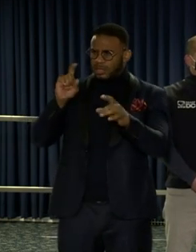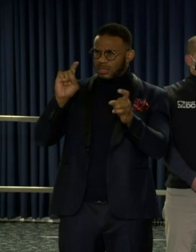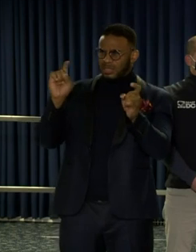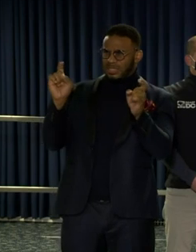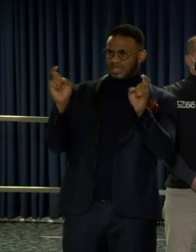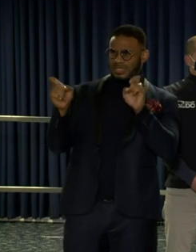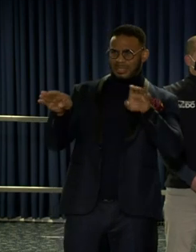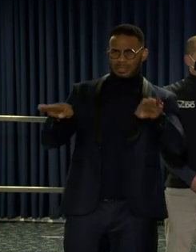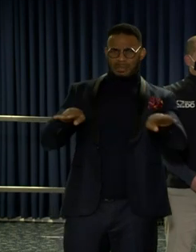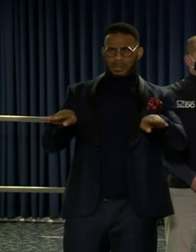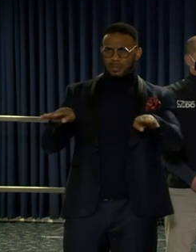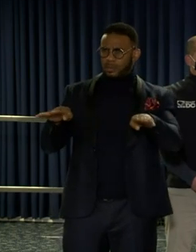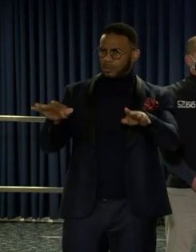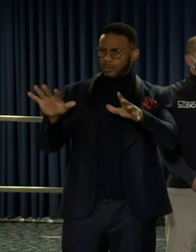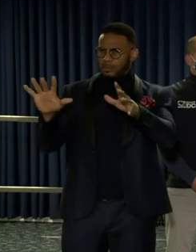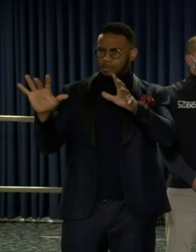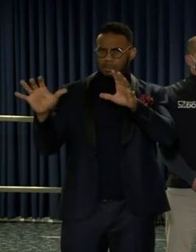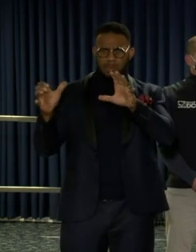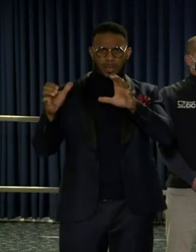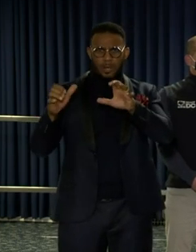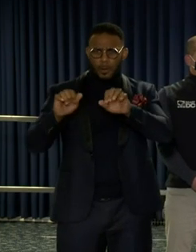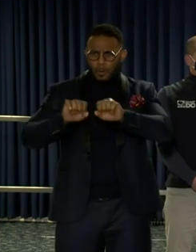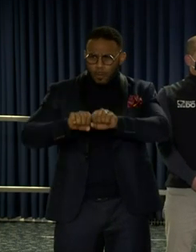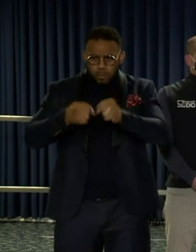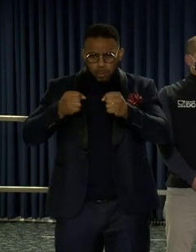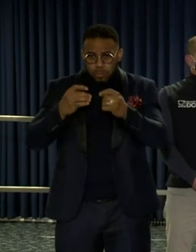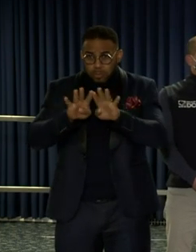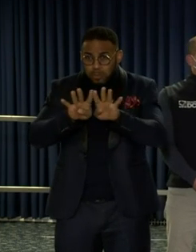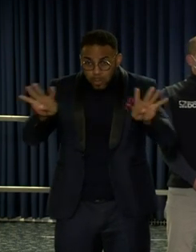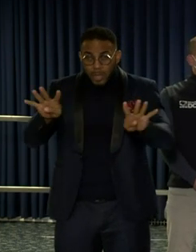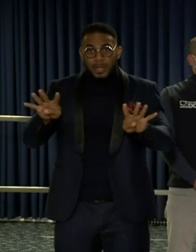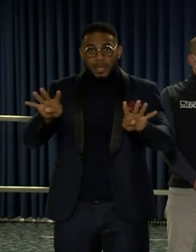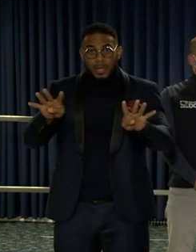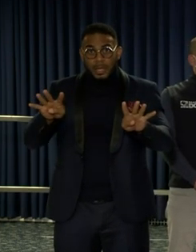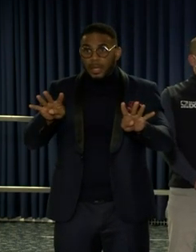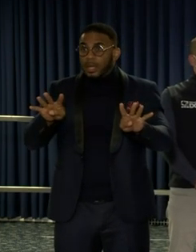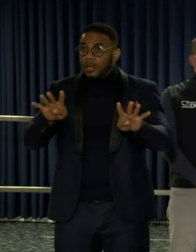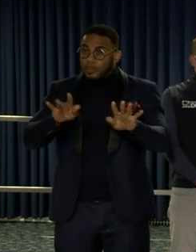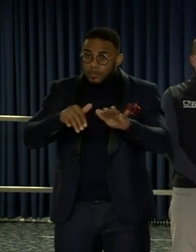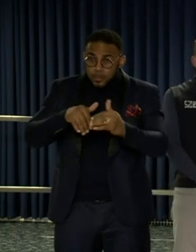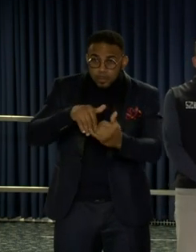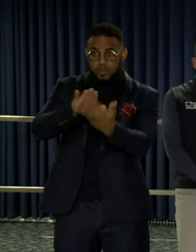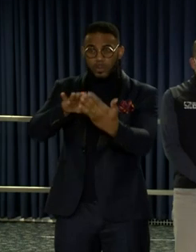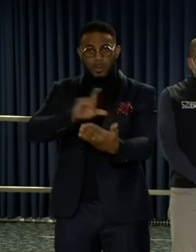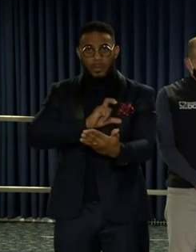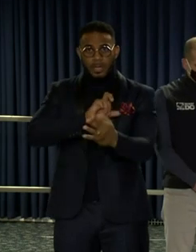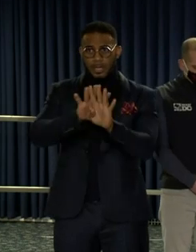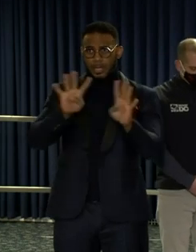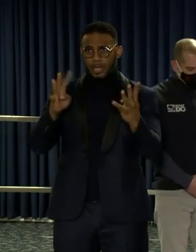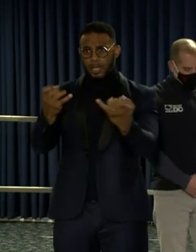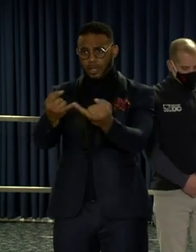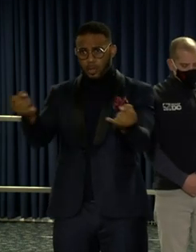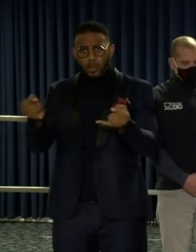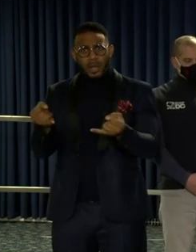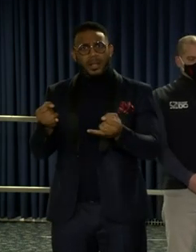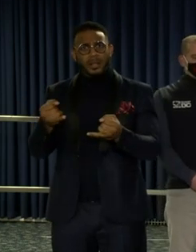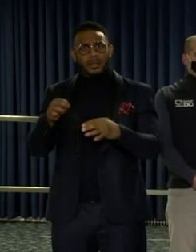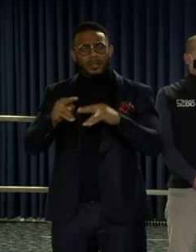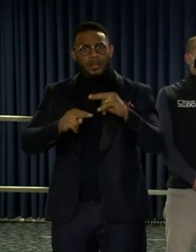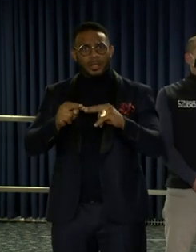in their demeanor. They breached the fencing along the U.S. Capitol grounds and confronted police lines surrounding the